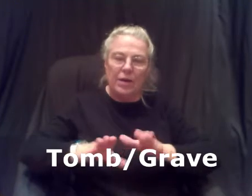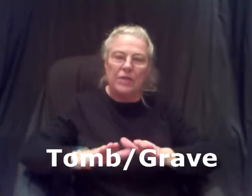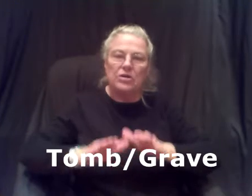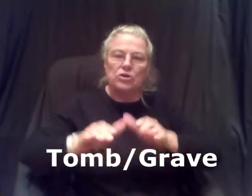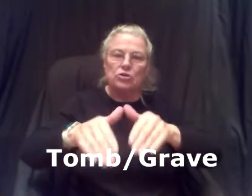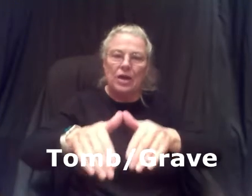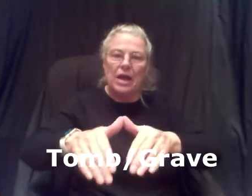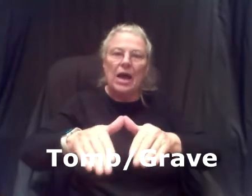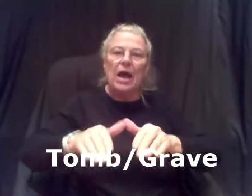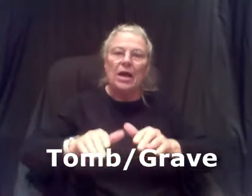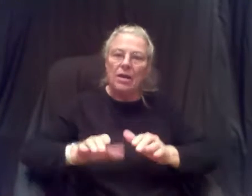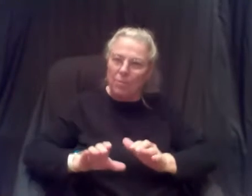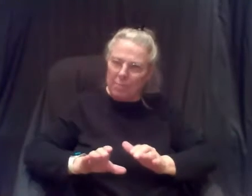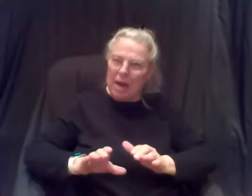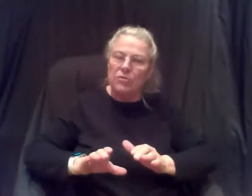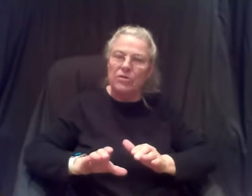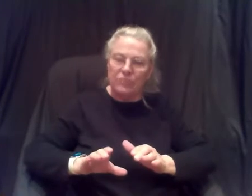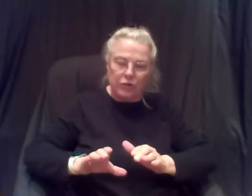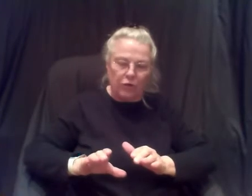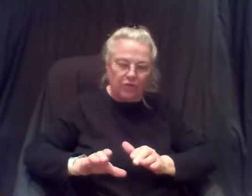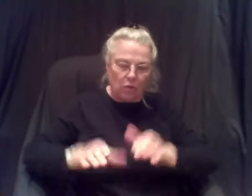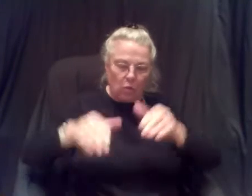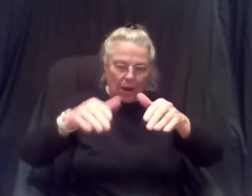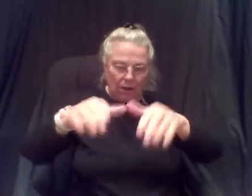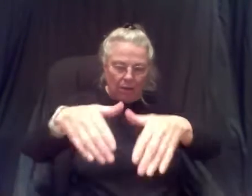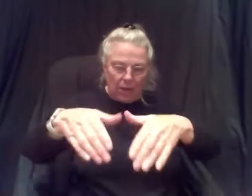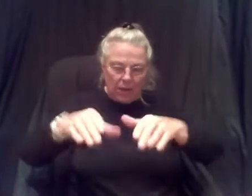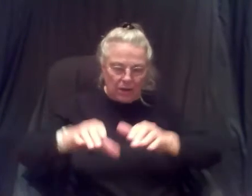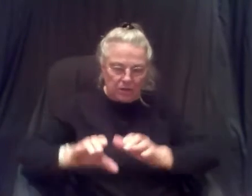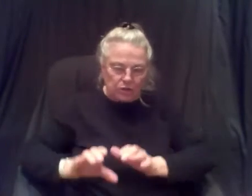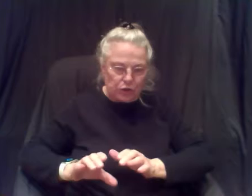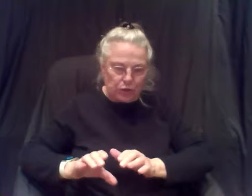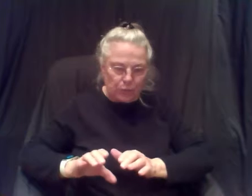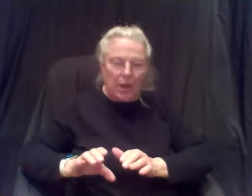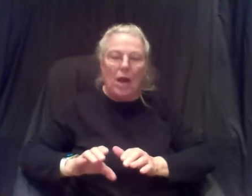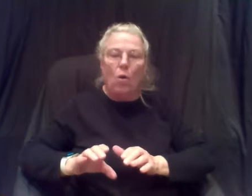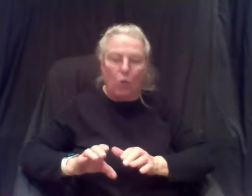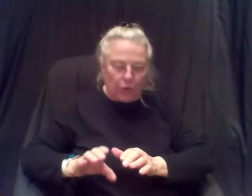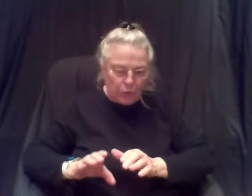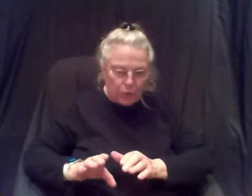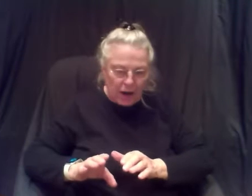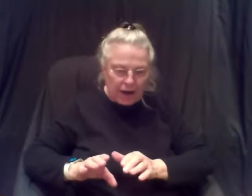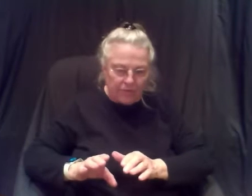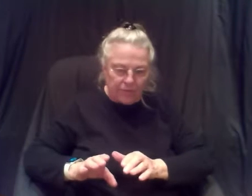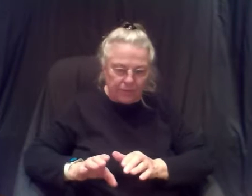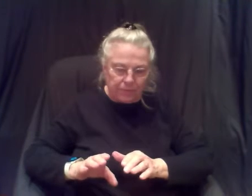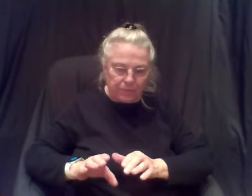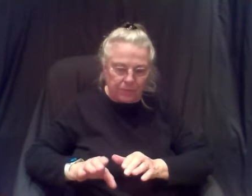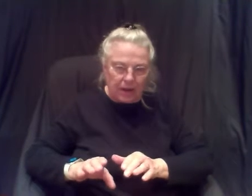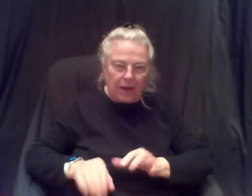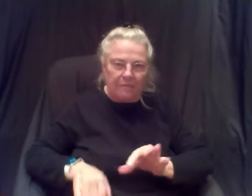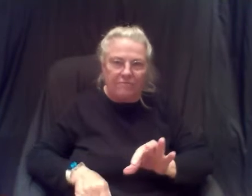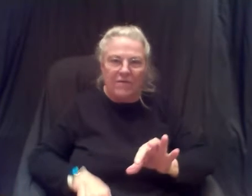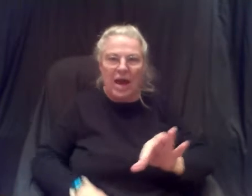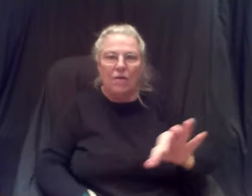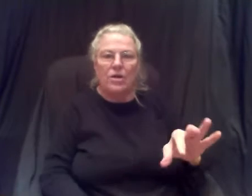There's usually a little mound of dirt for a while. Tomb or grave, found.